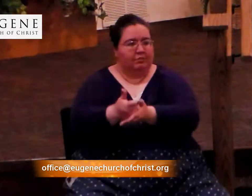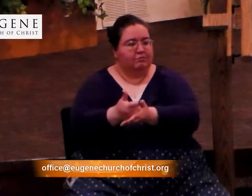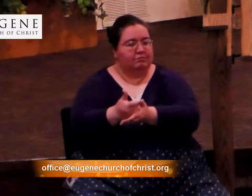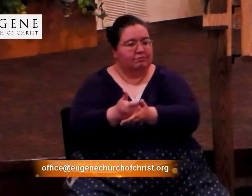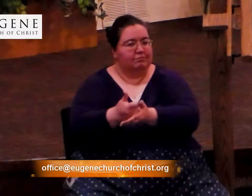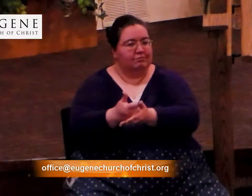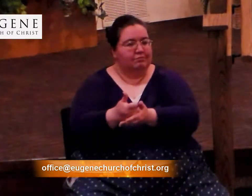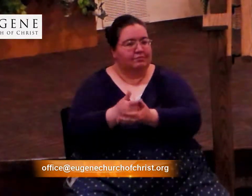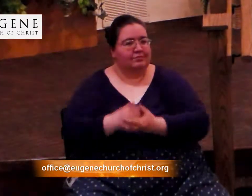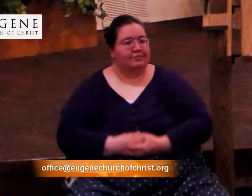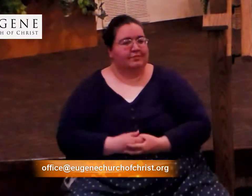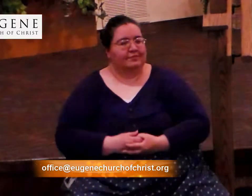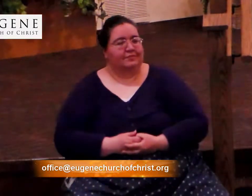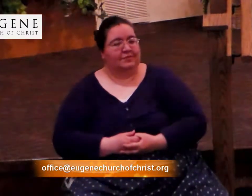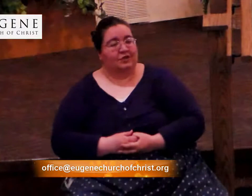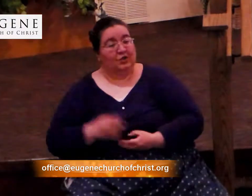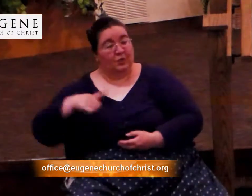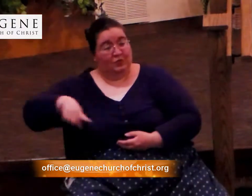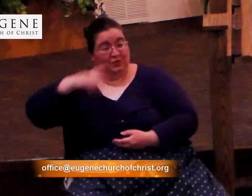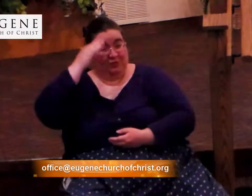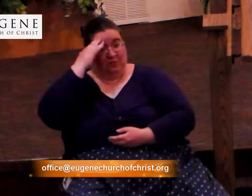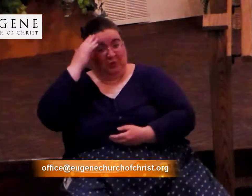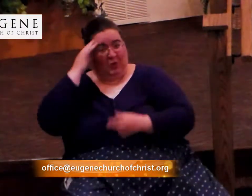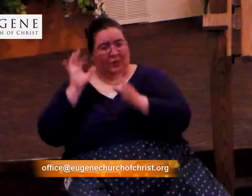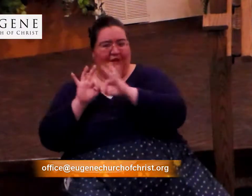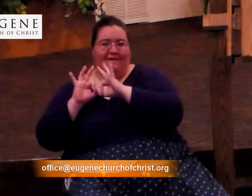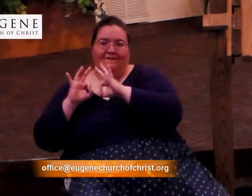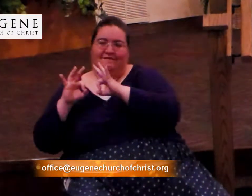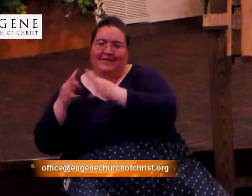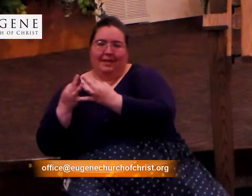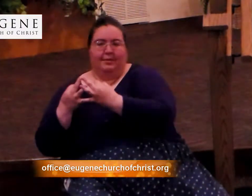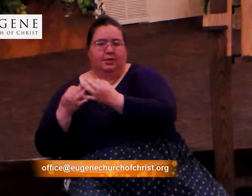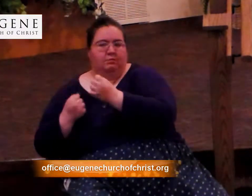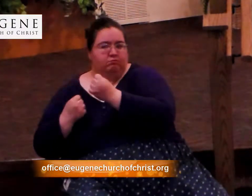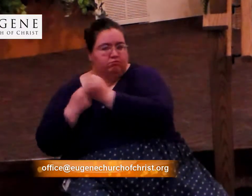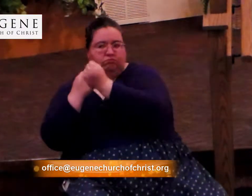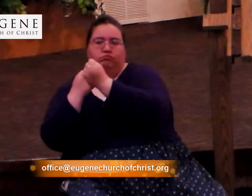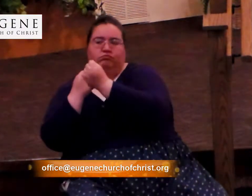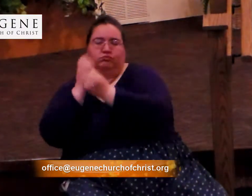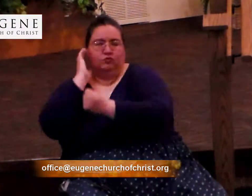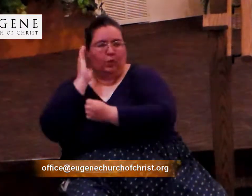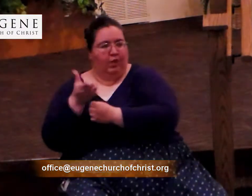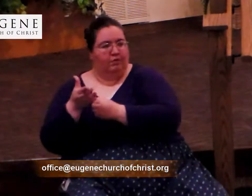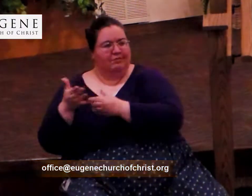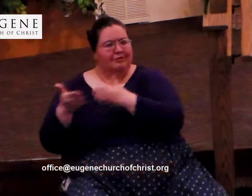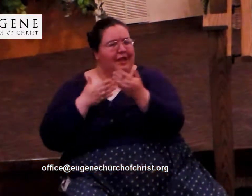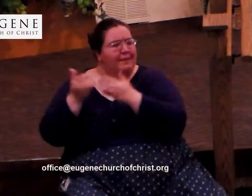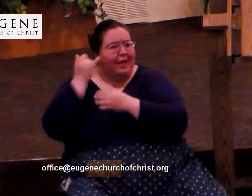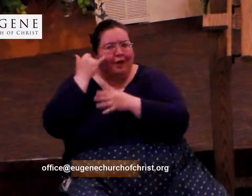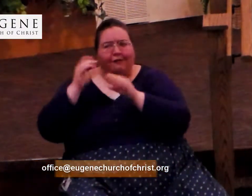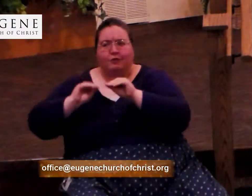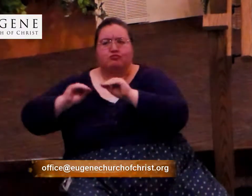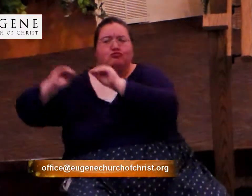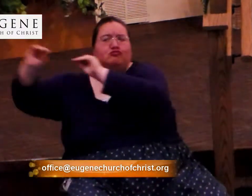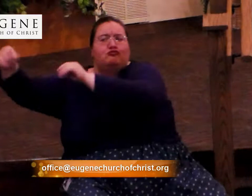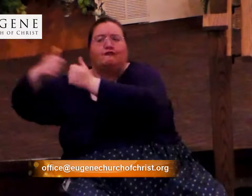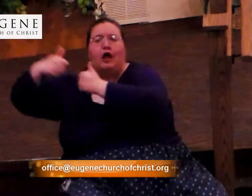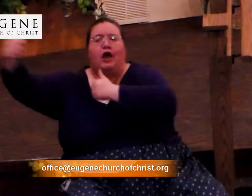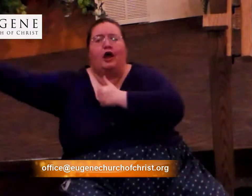And as far away as you may go, family is still there. And even for our church family, as far away as you may go, your